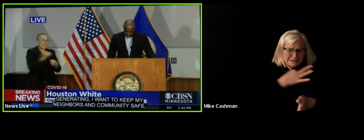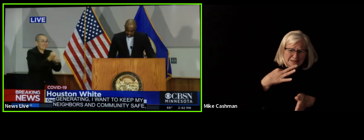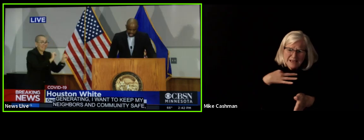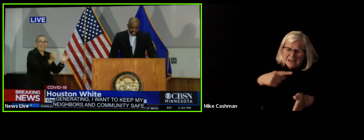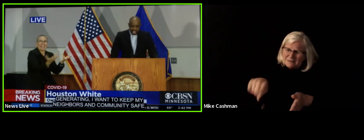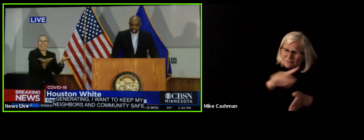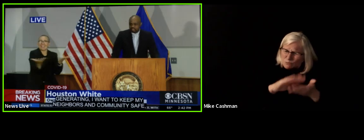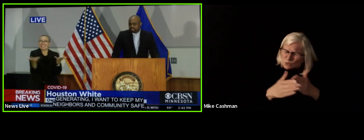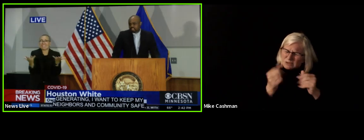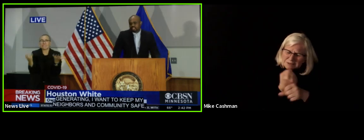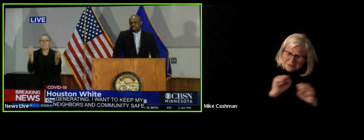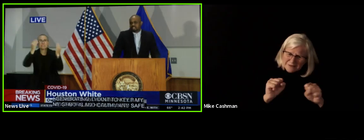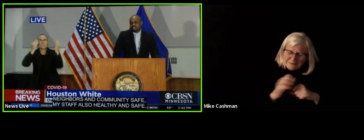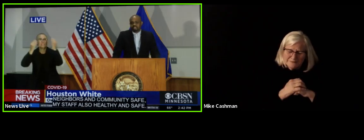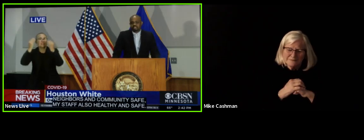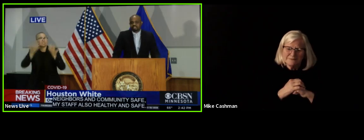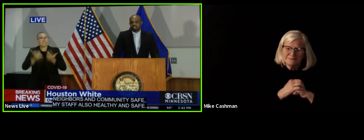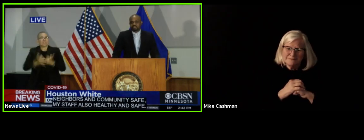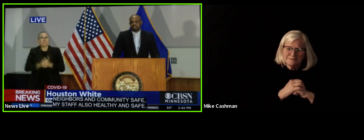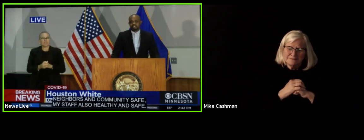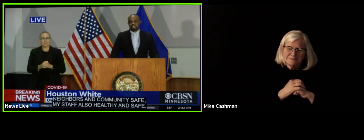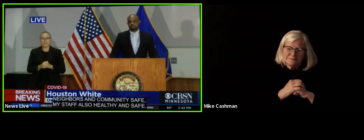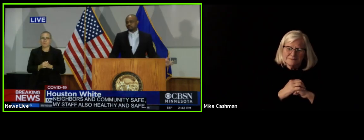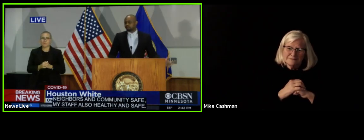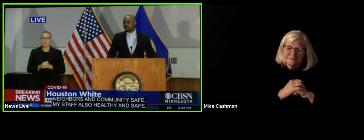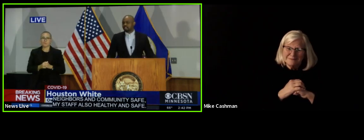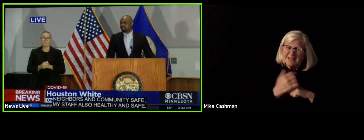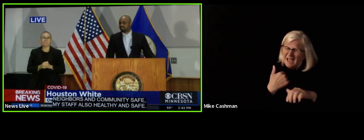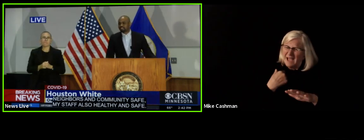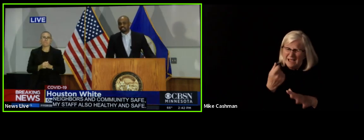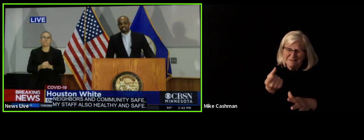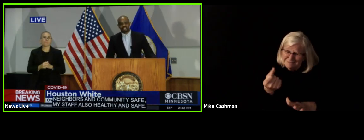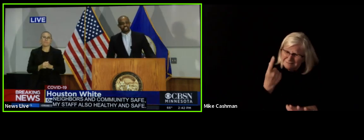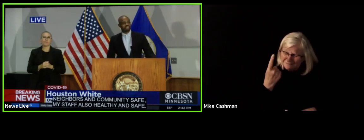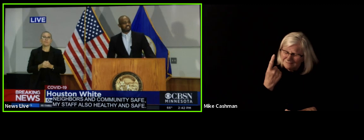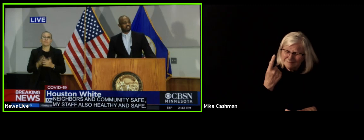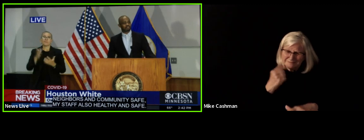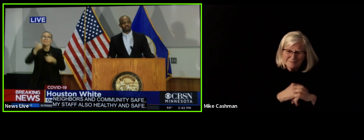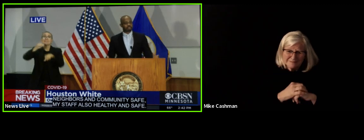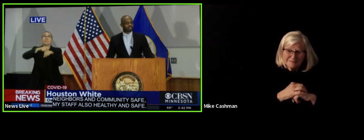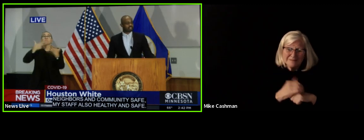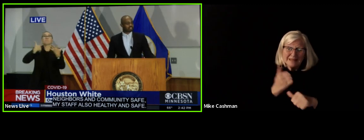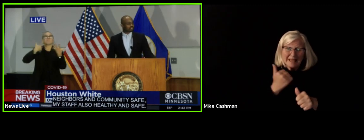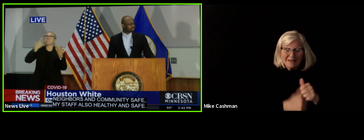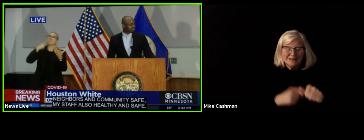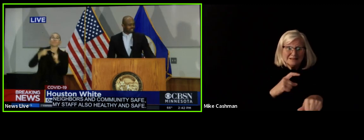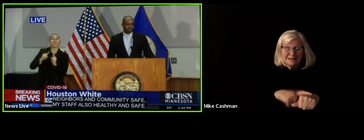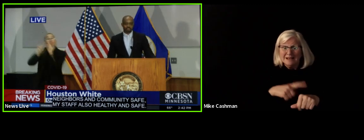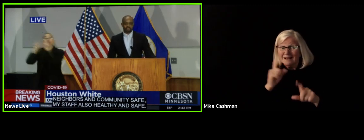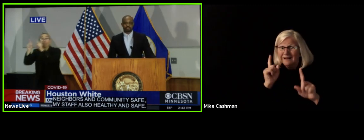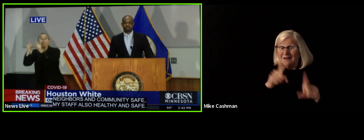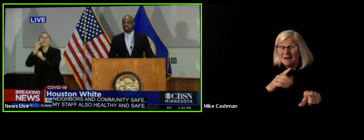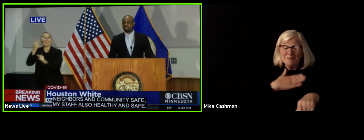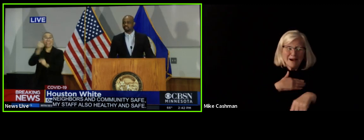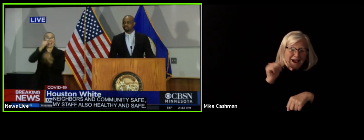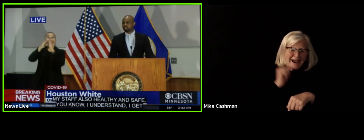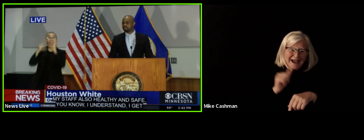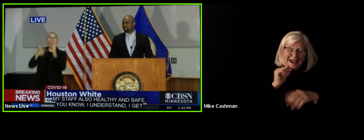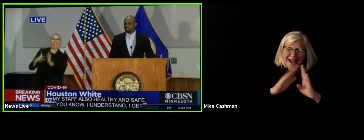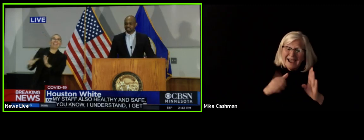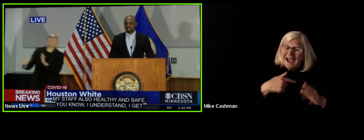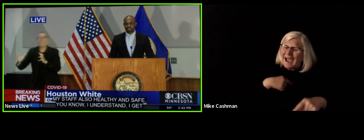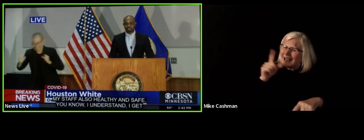You know, I understand, I get it. You know, every time I go to my aunt's house, I can't run up and hug her like I used to. I can't do